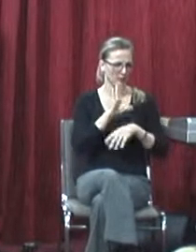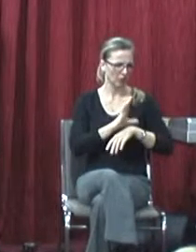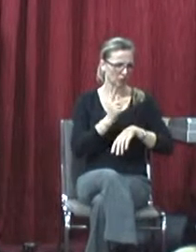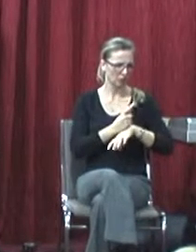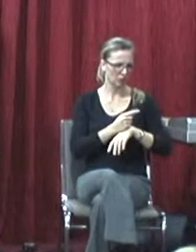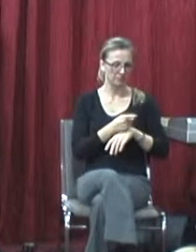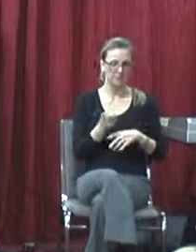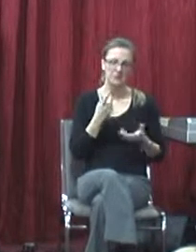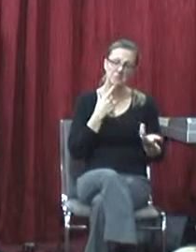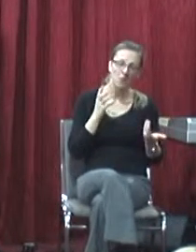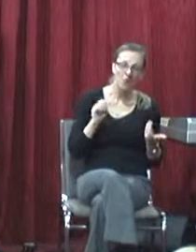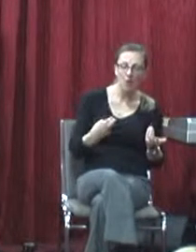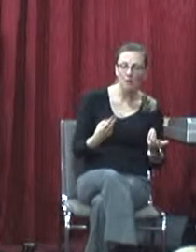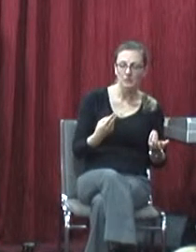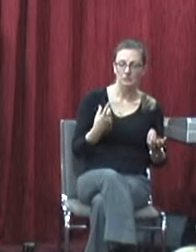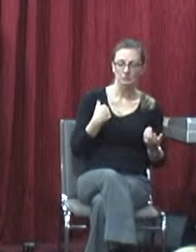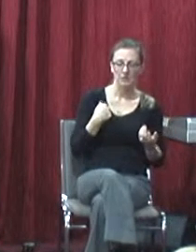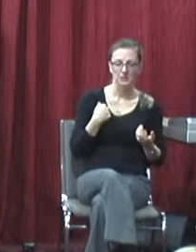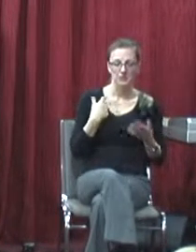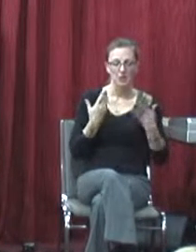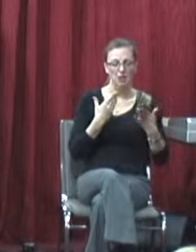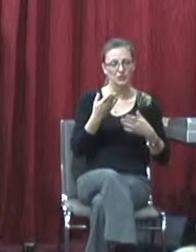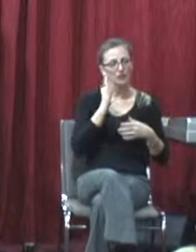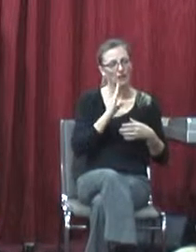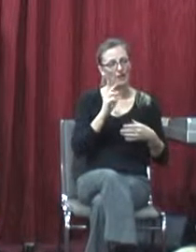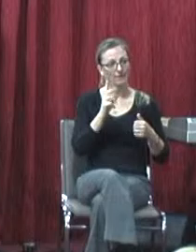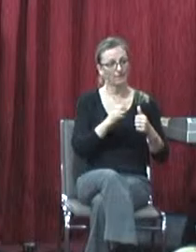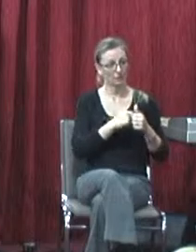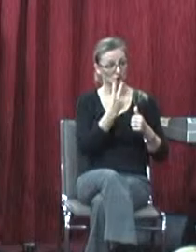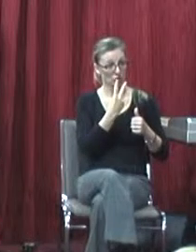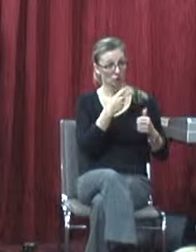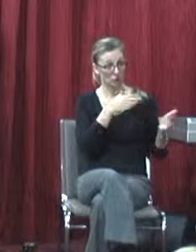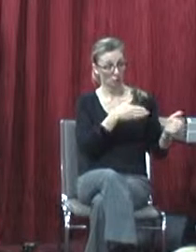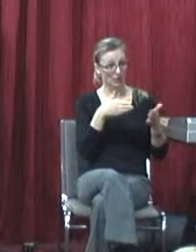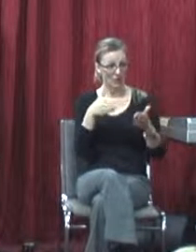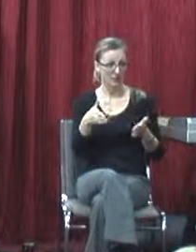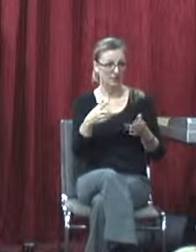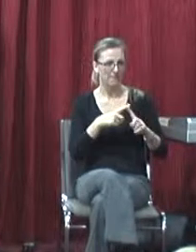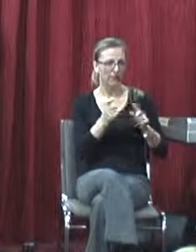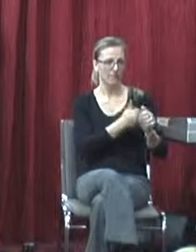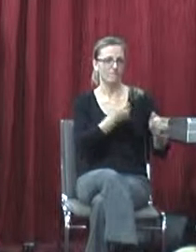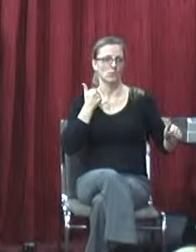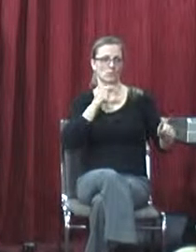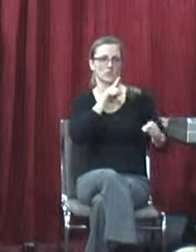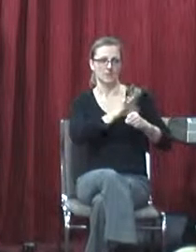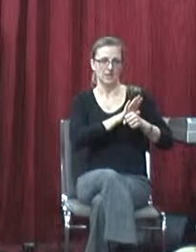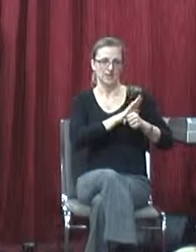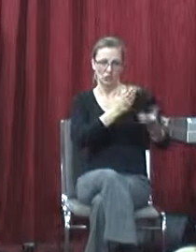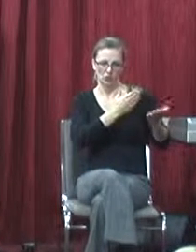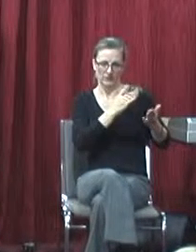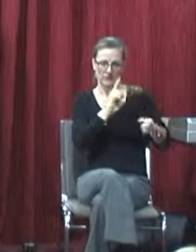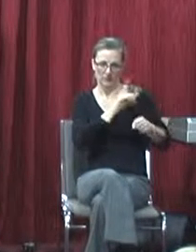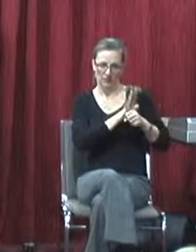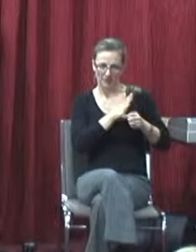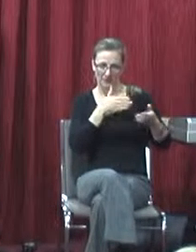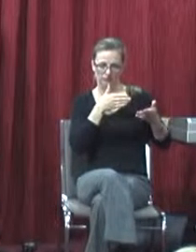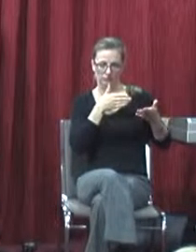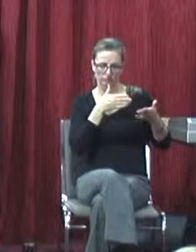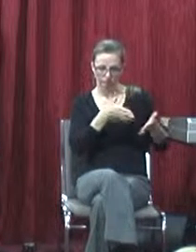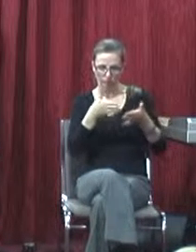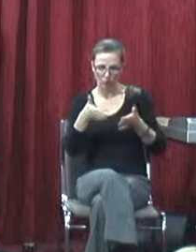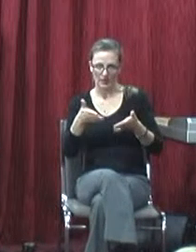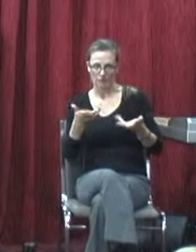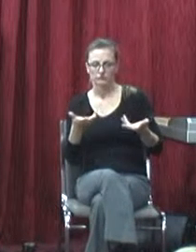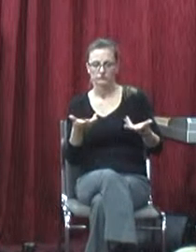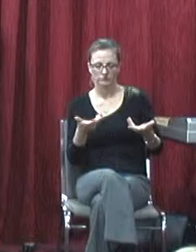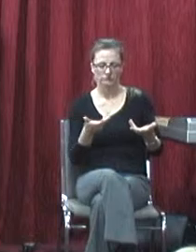attitude that they can serve God in the first two ways, but they avoid committing themselves to serving in some committed,